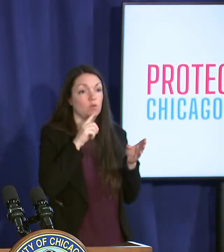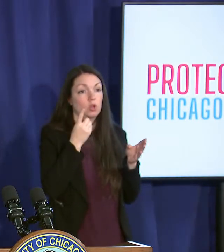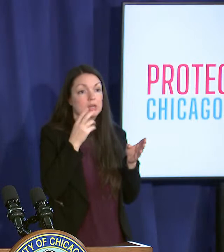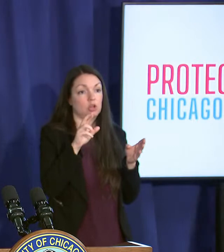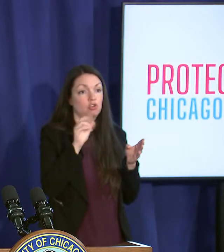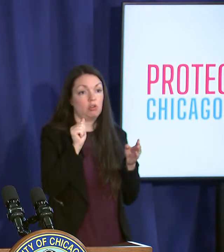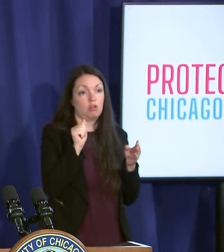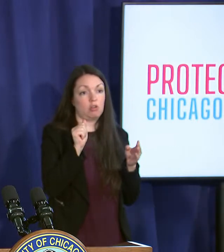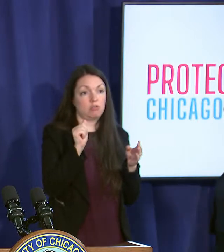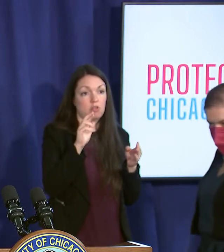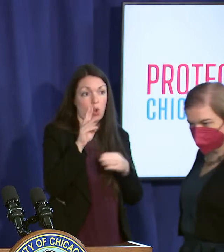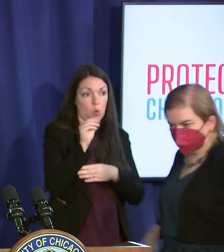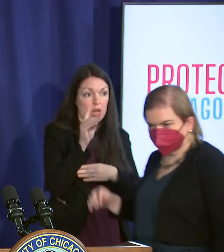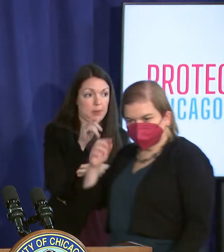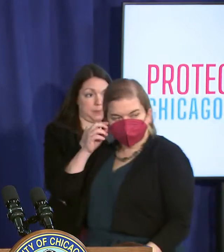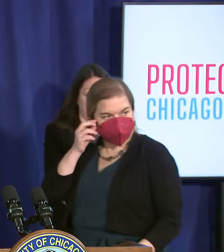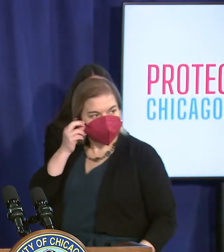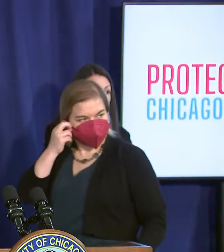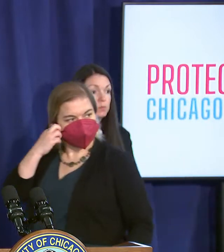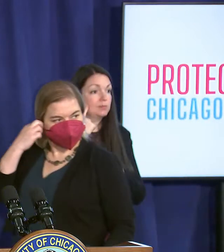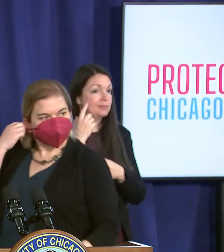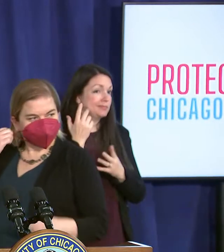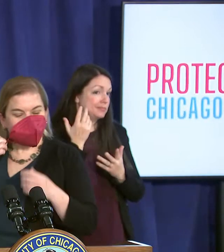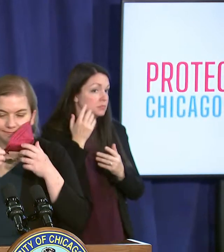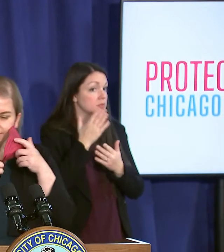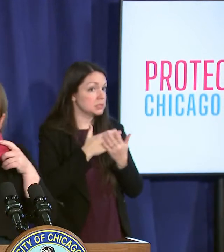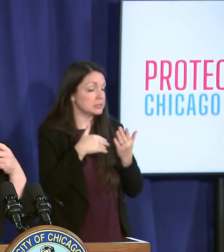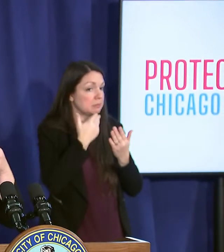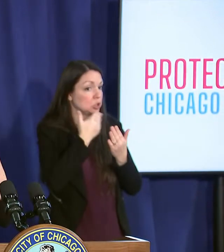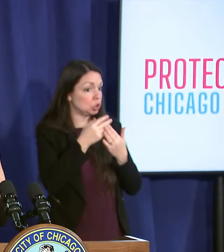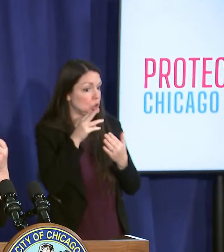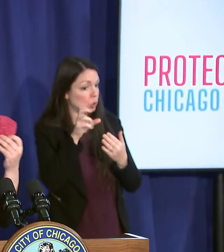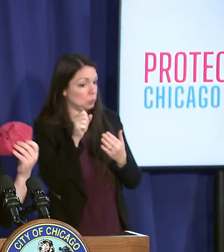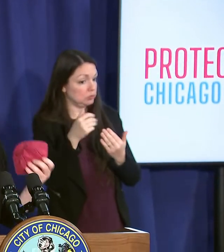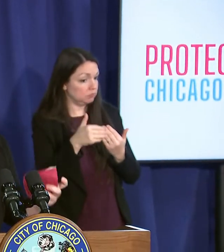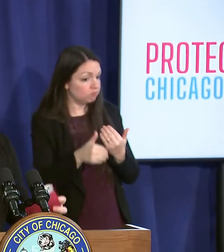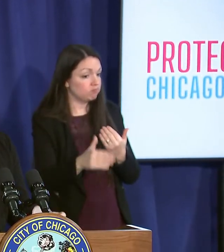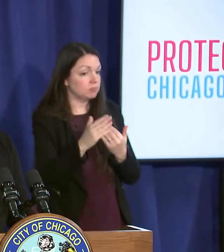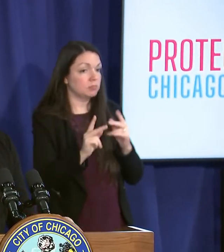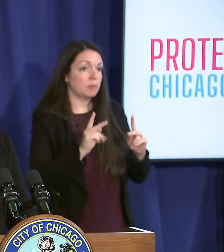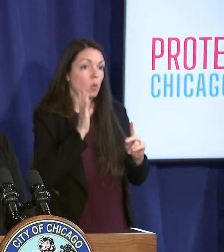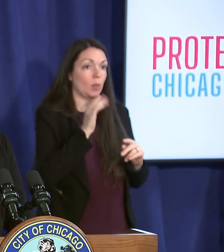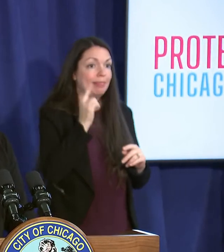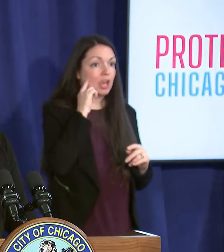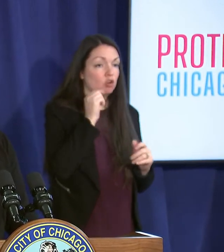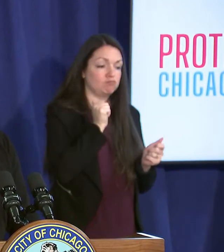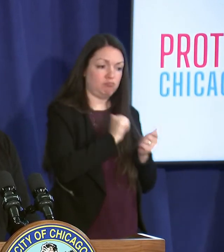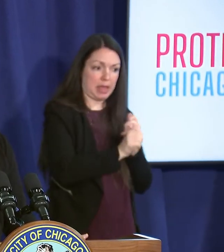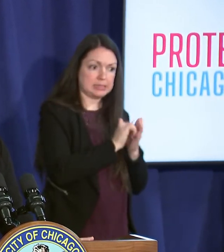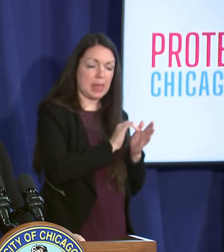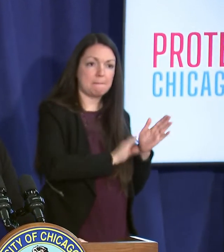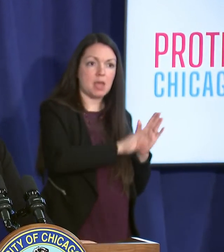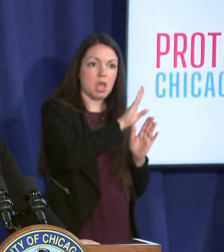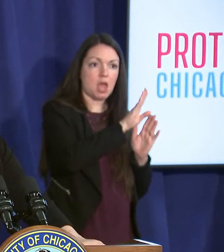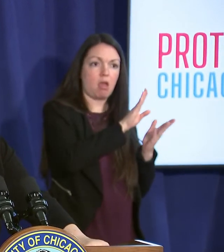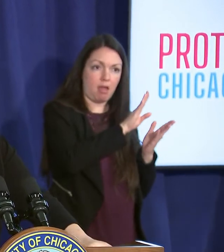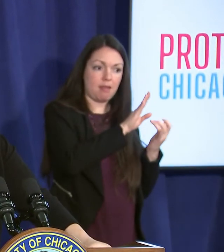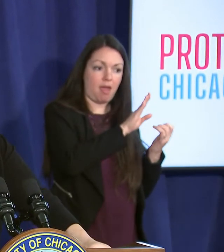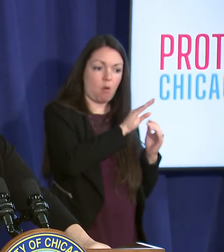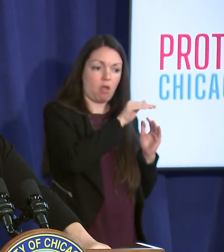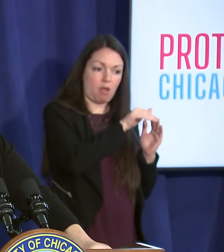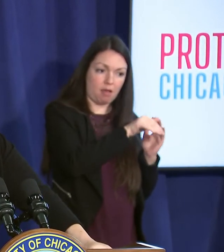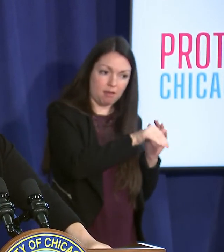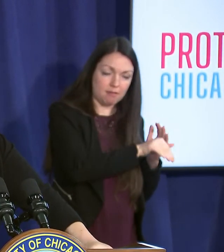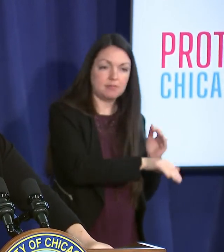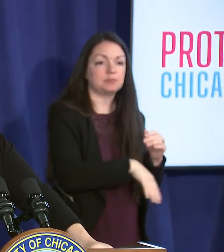we hear this good news or some optimism moving forward, people are going to hear we've passed this peak. I think a question that'll come to